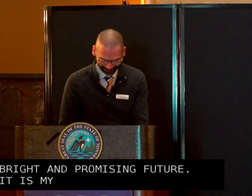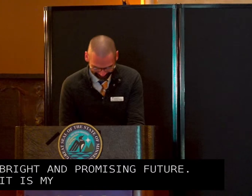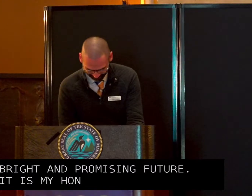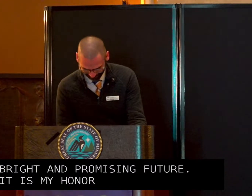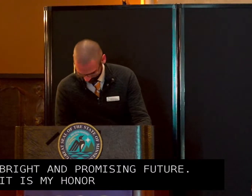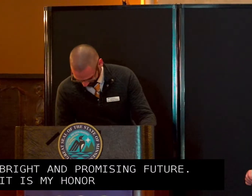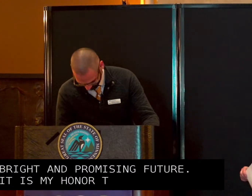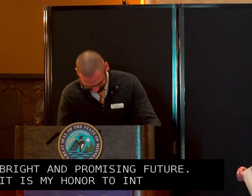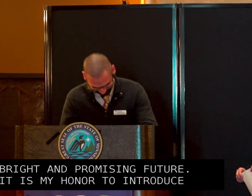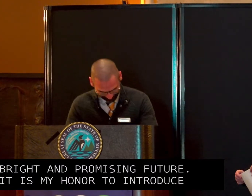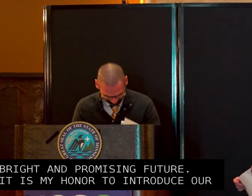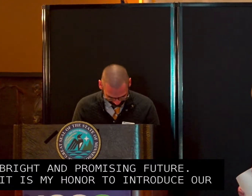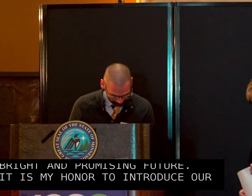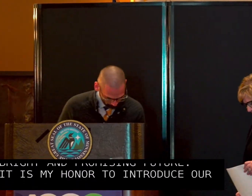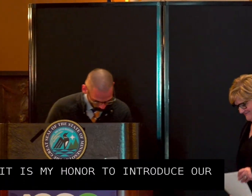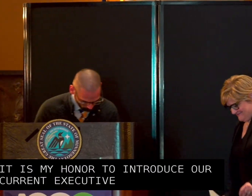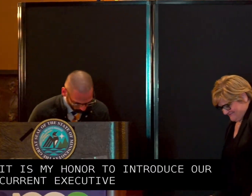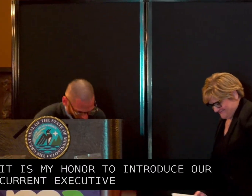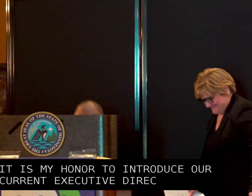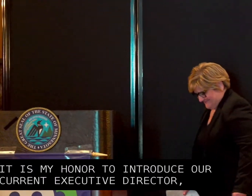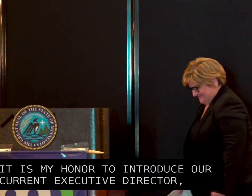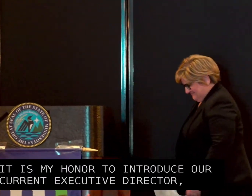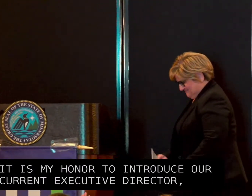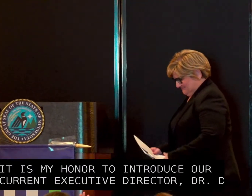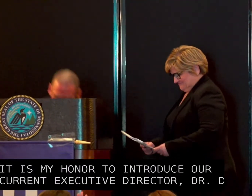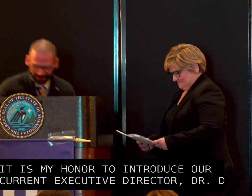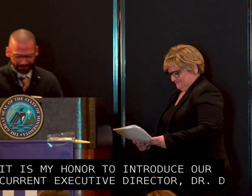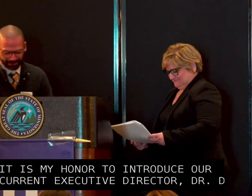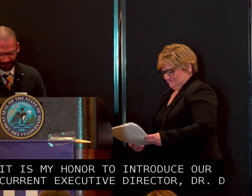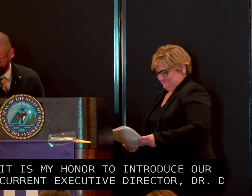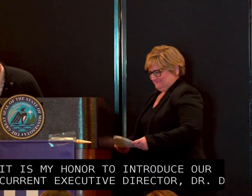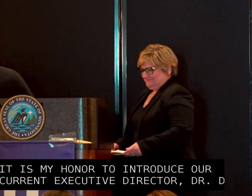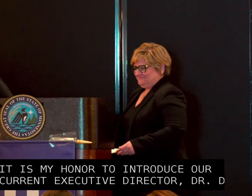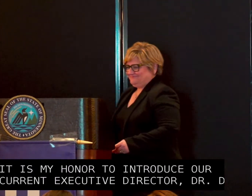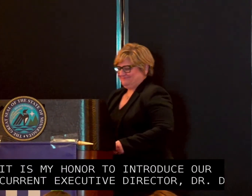current Executive Director, Dr. Darlene Zangara.